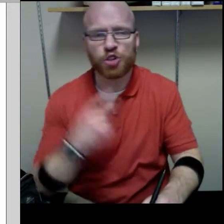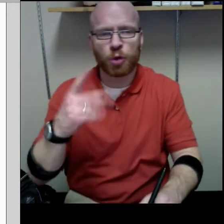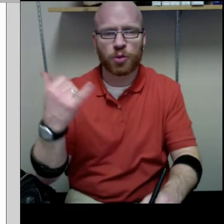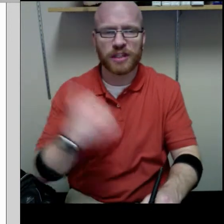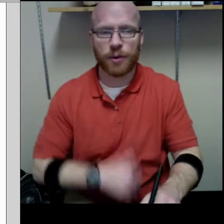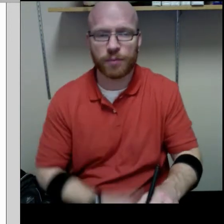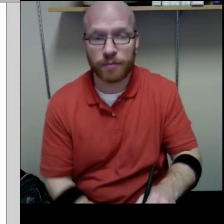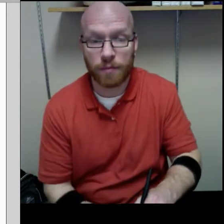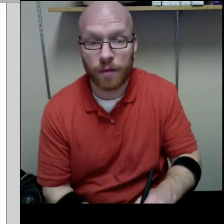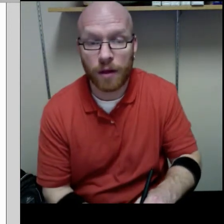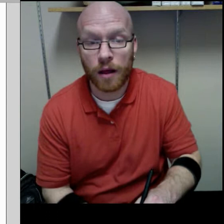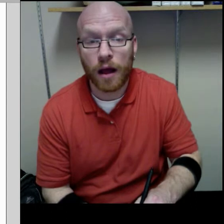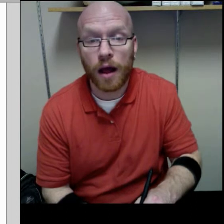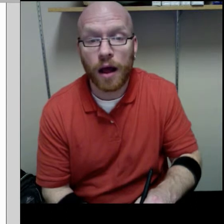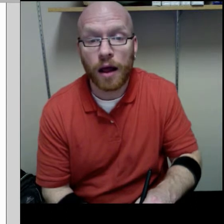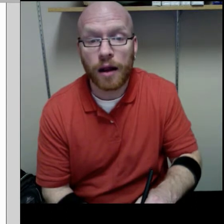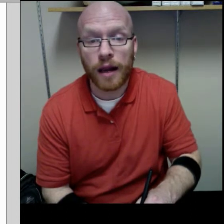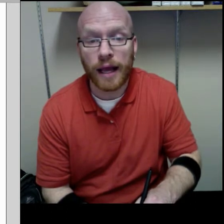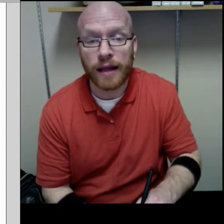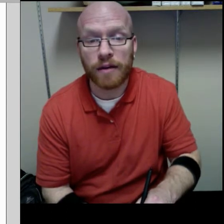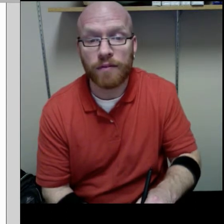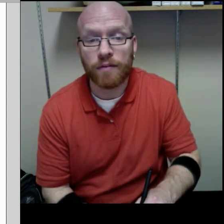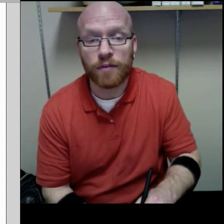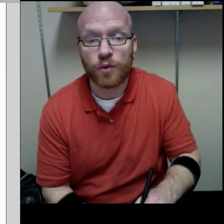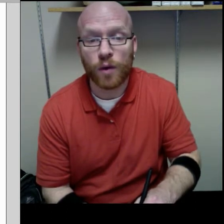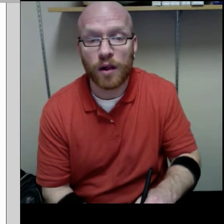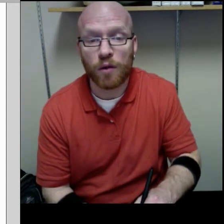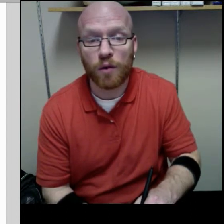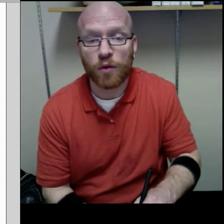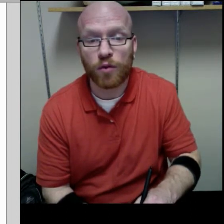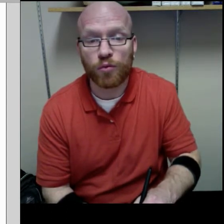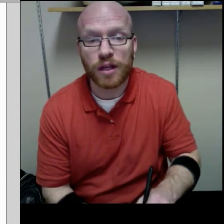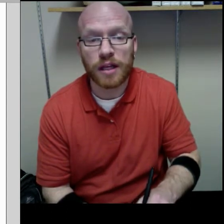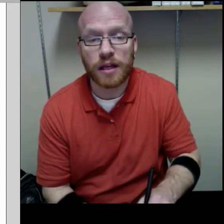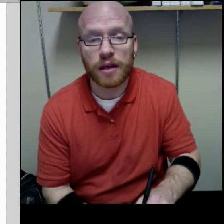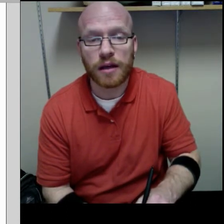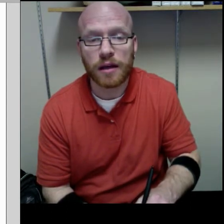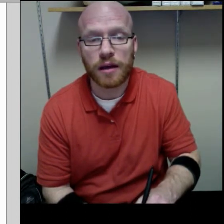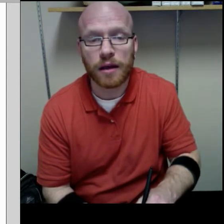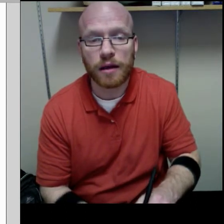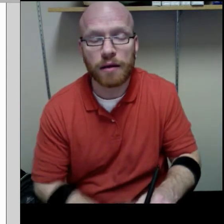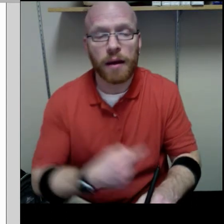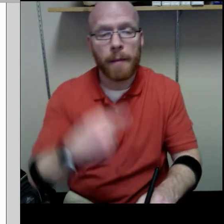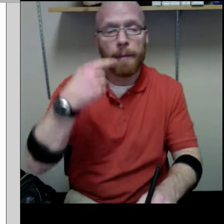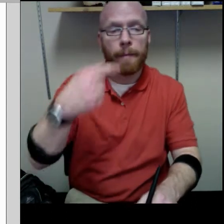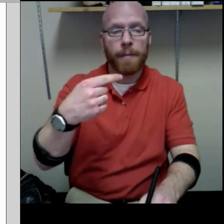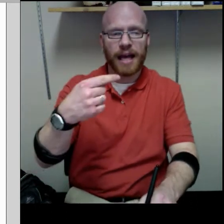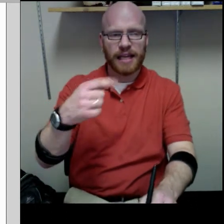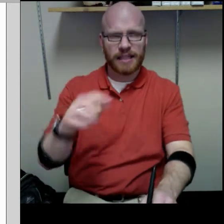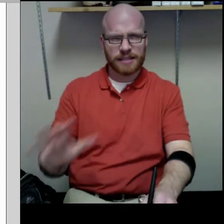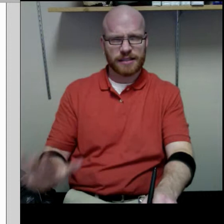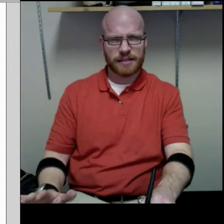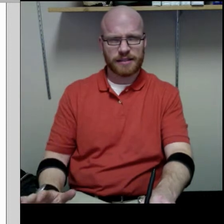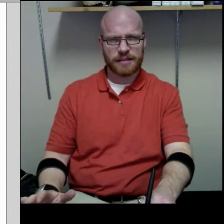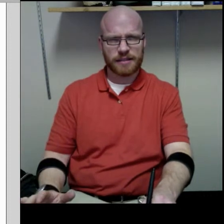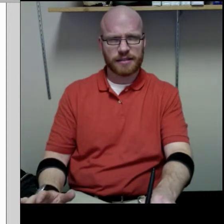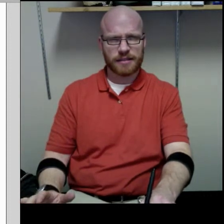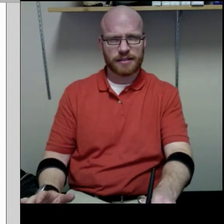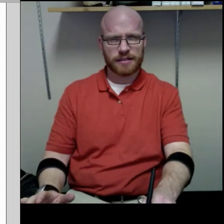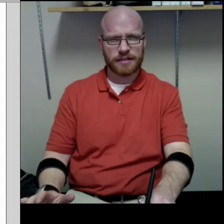It's purple now, negative 12 over 3, minus